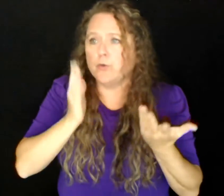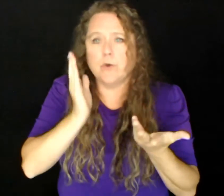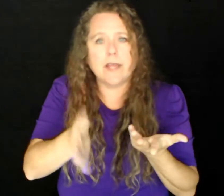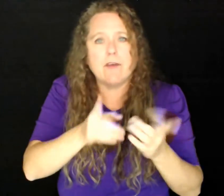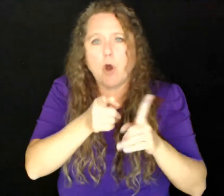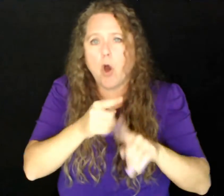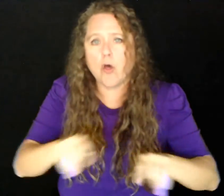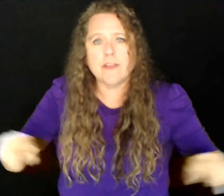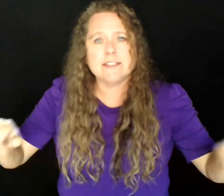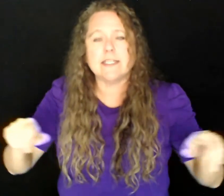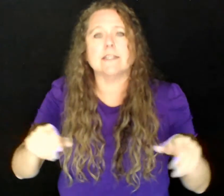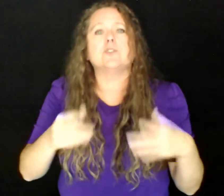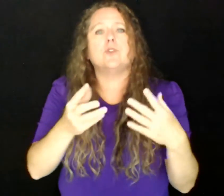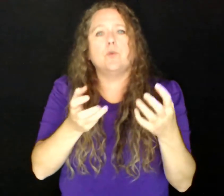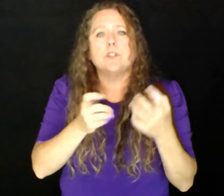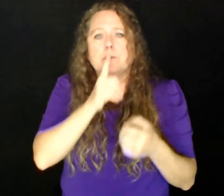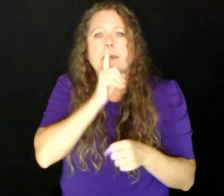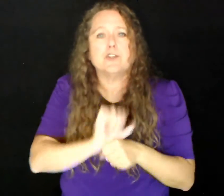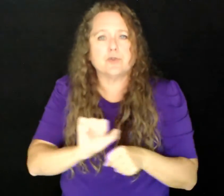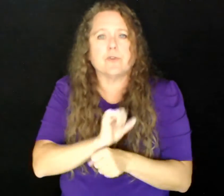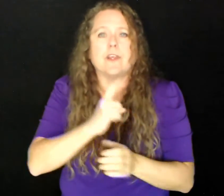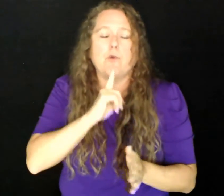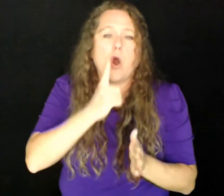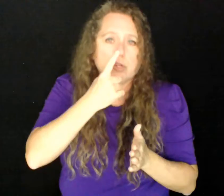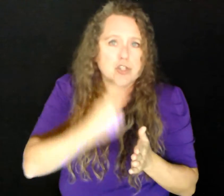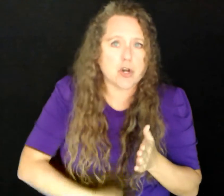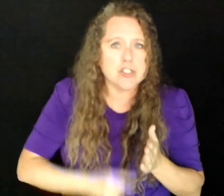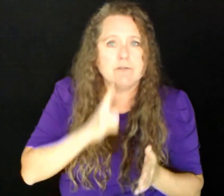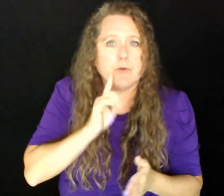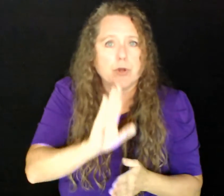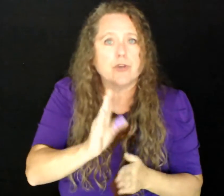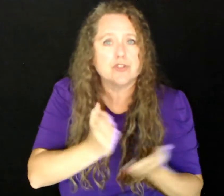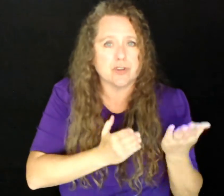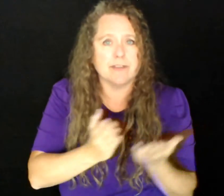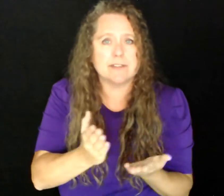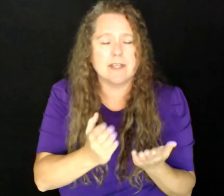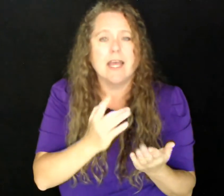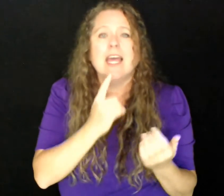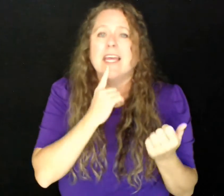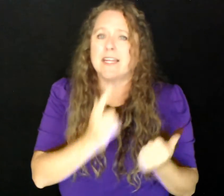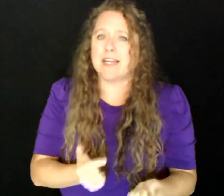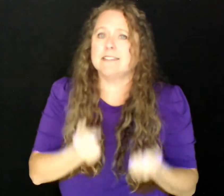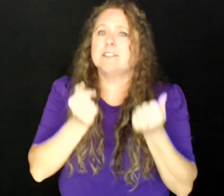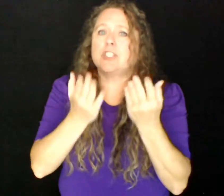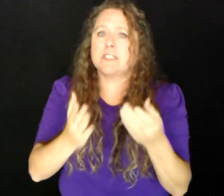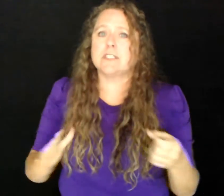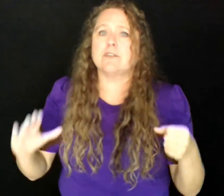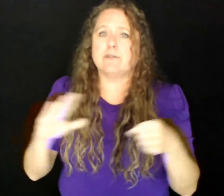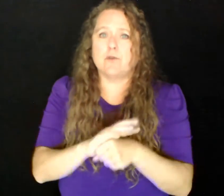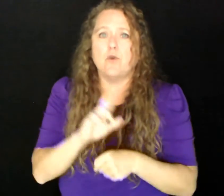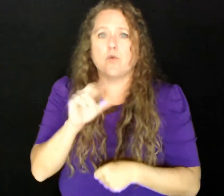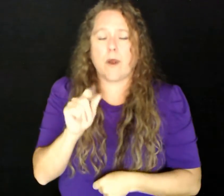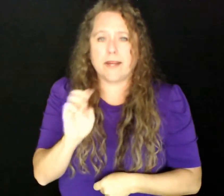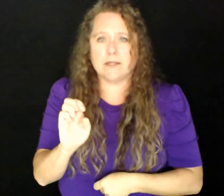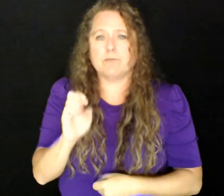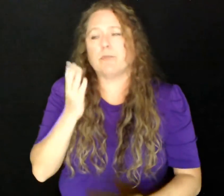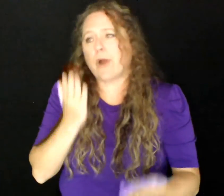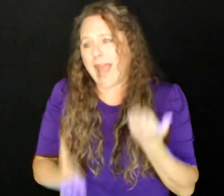you will have all these things. So you want to make sure that you are charging for your service and I suggest the full rate,